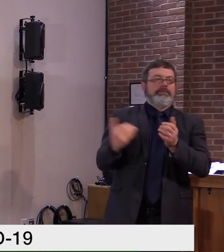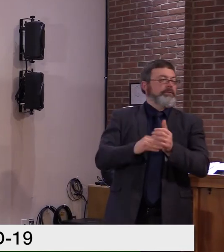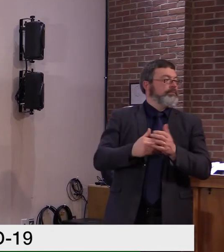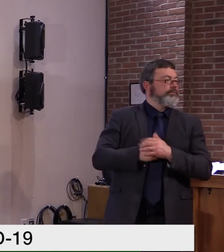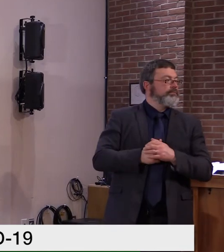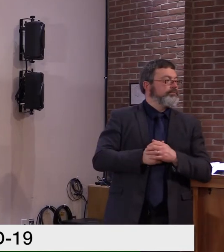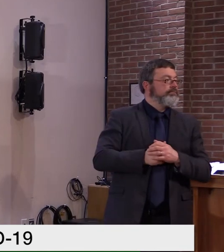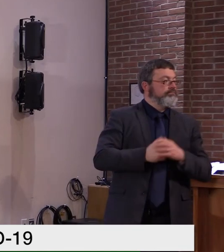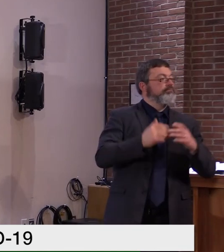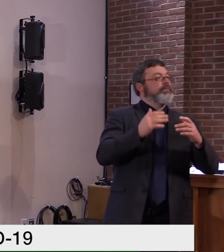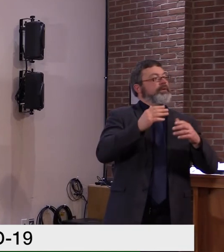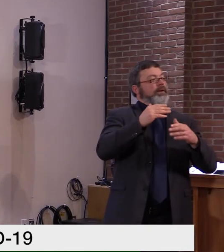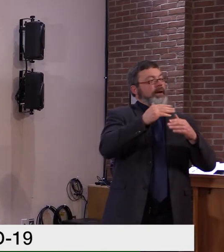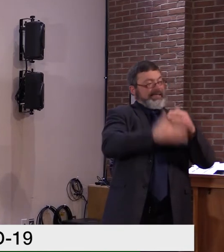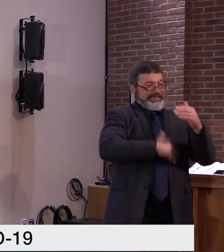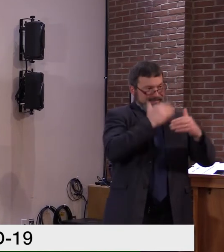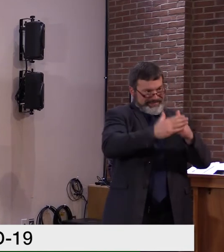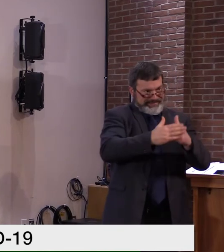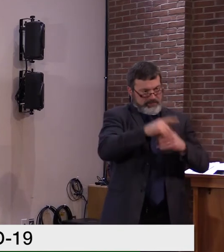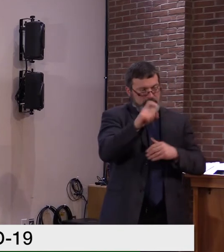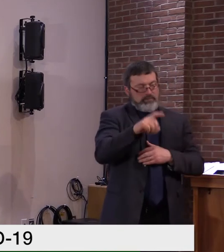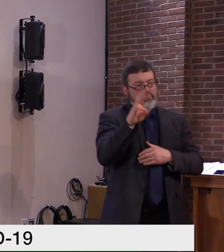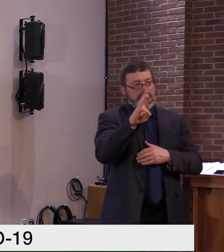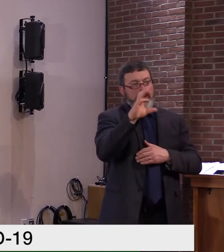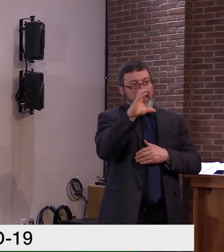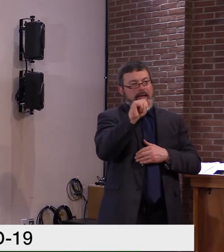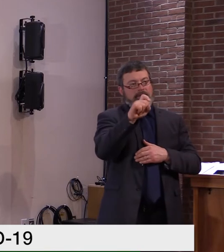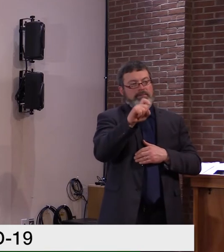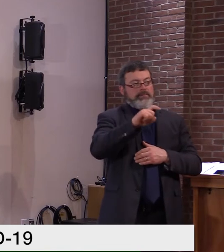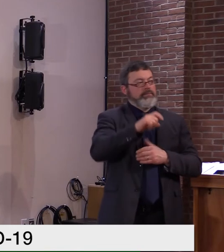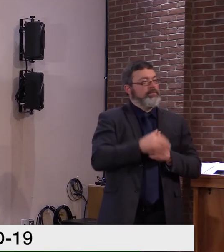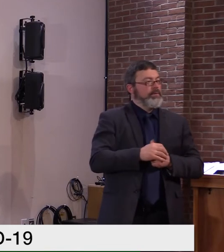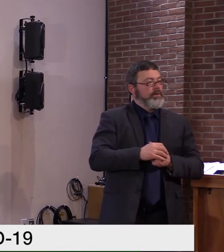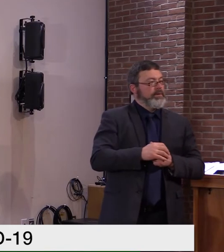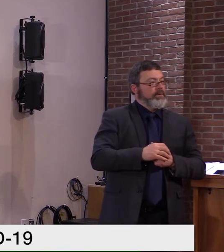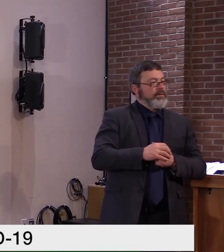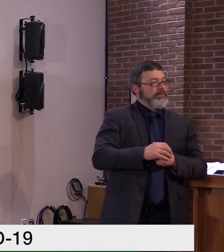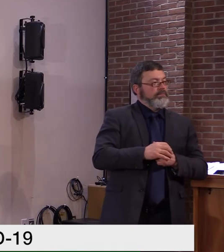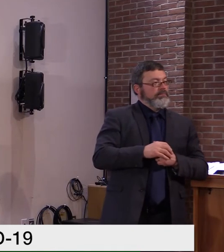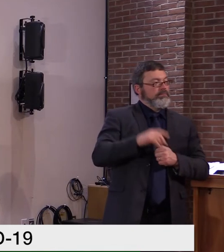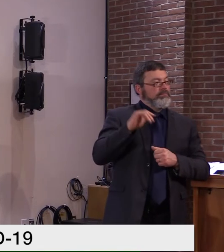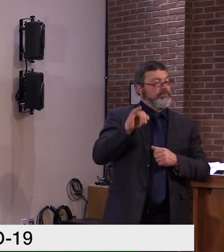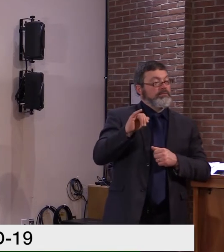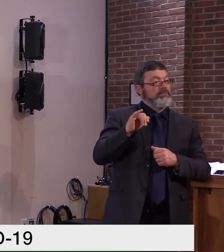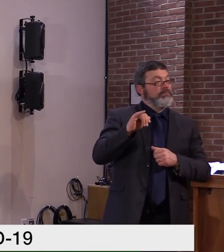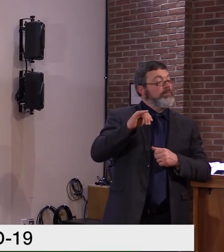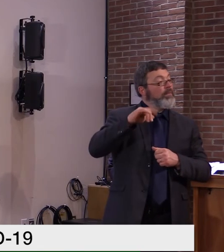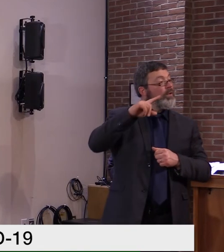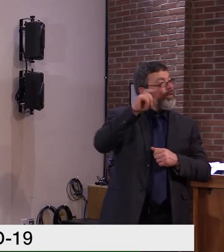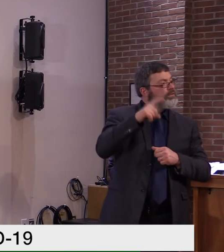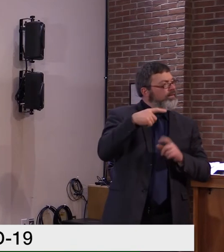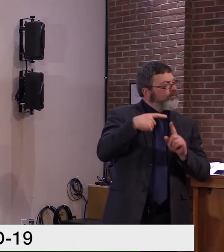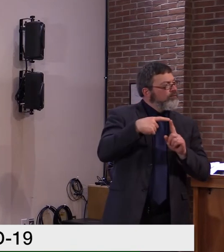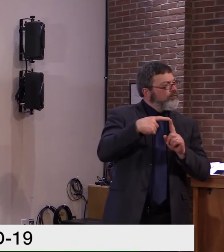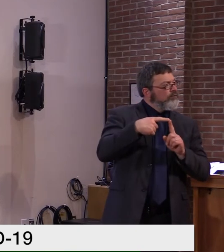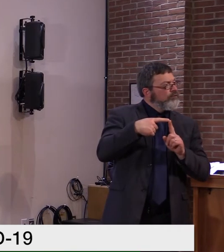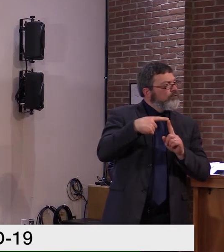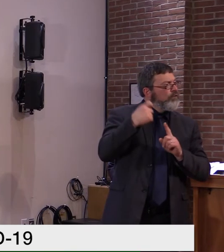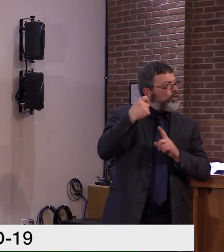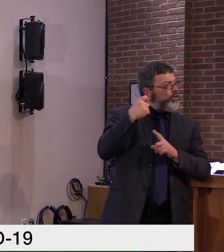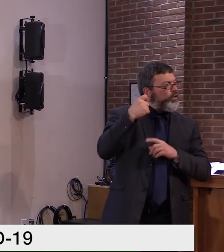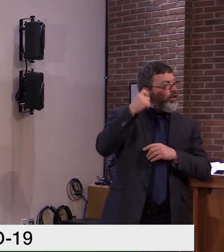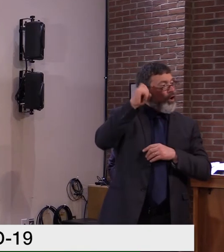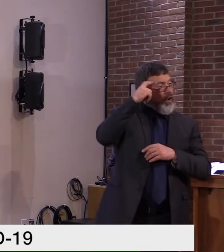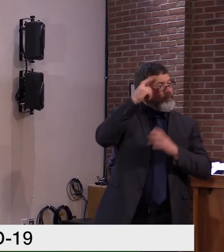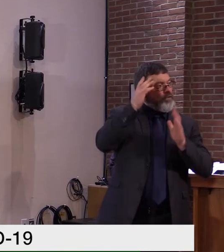Hello. I have a question from a viewer that was sent to us. They obviously, it's the holiday season, and caroling is a